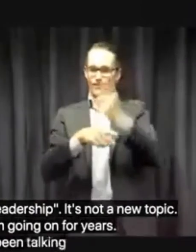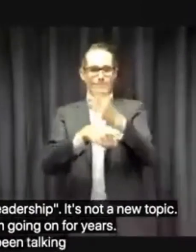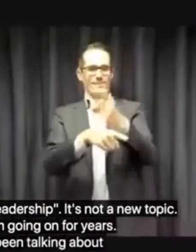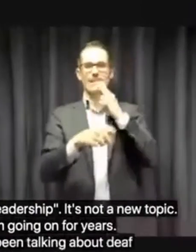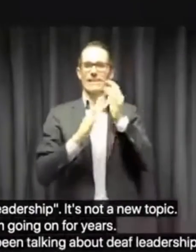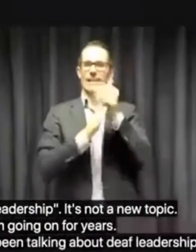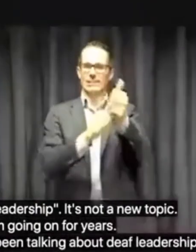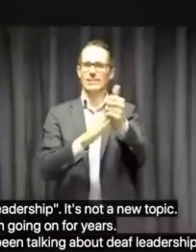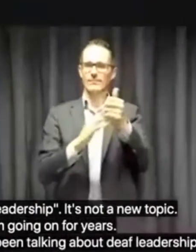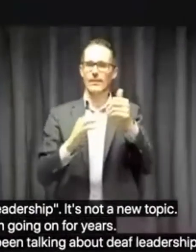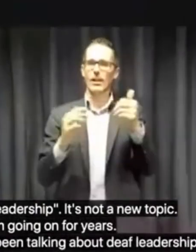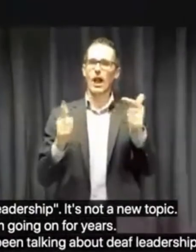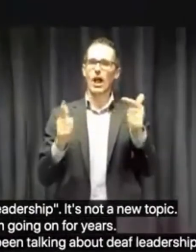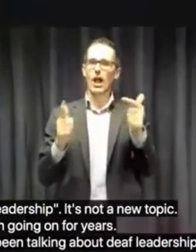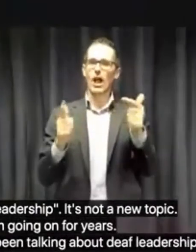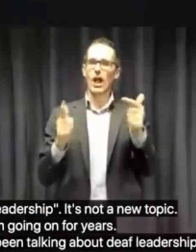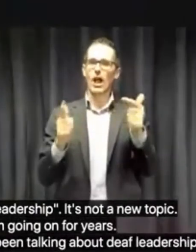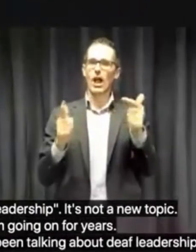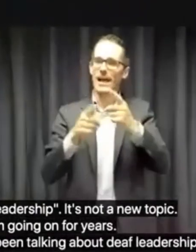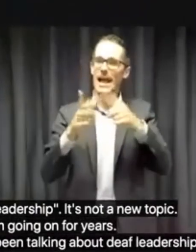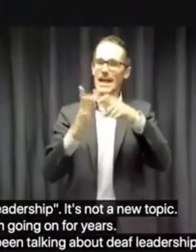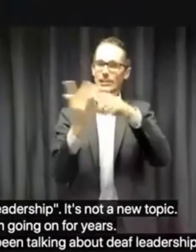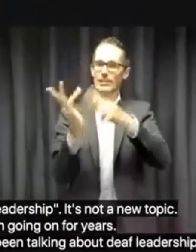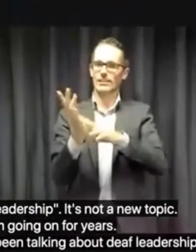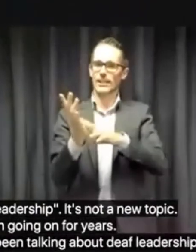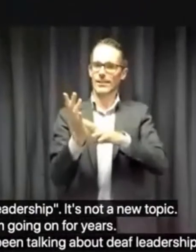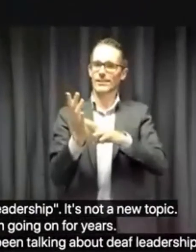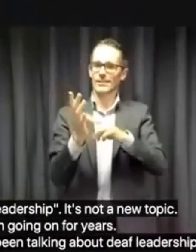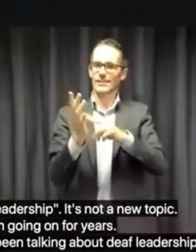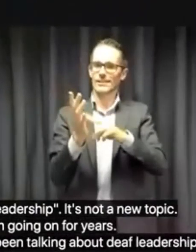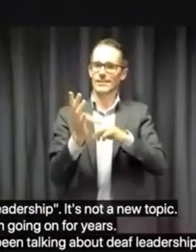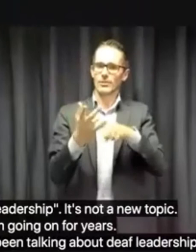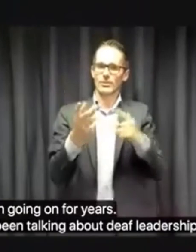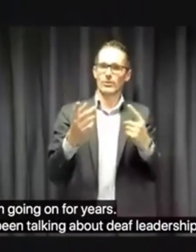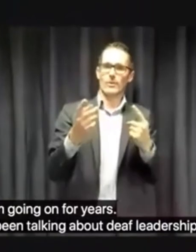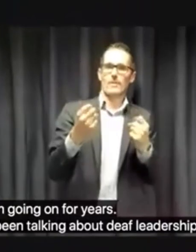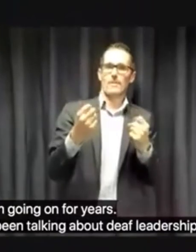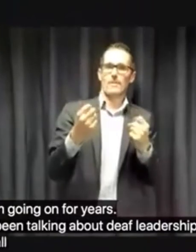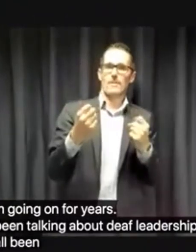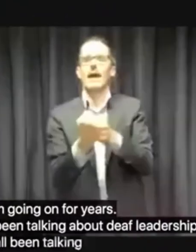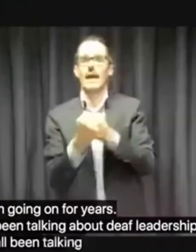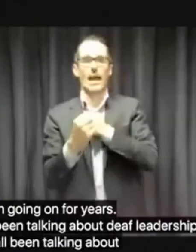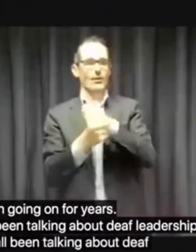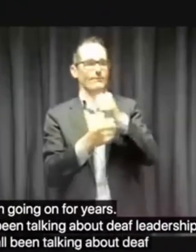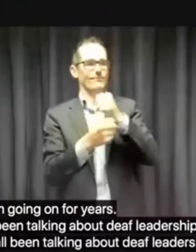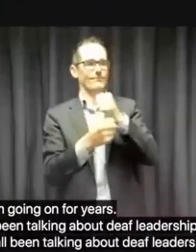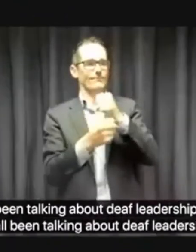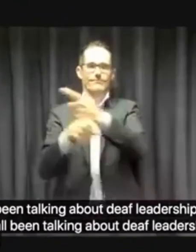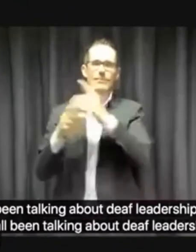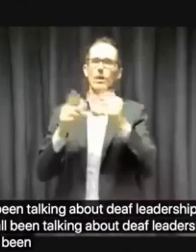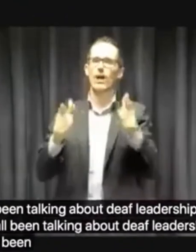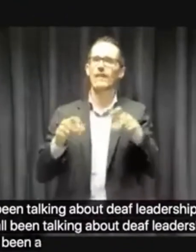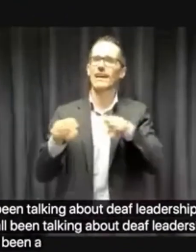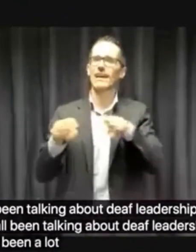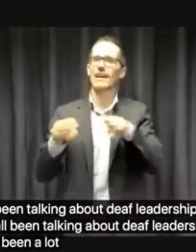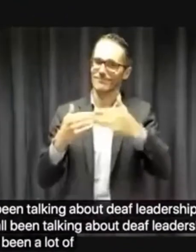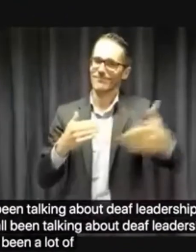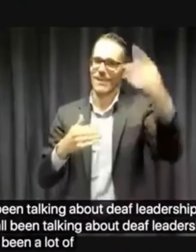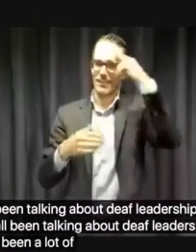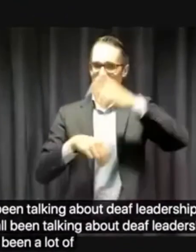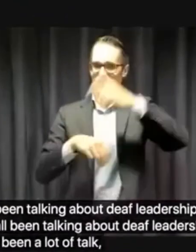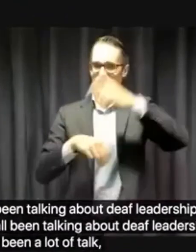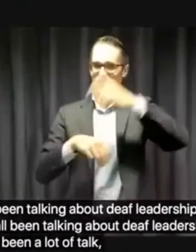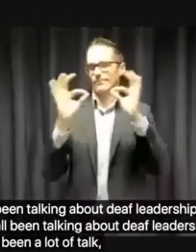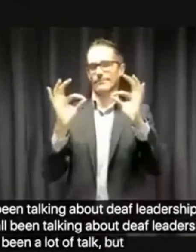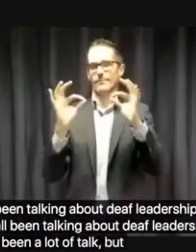Deaf Victoria, what we're talking about devolution. There's been a lot of talk, but not necessarily a lot of action. It's from time to back out and